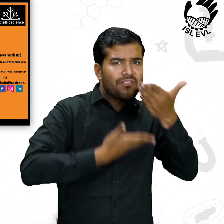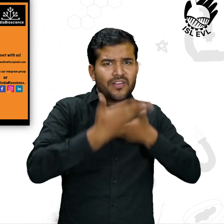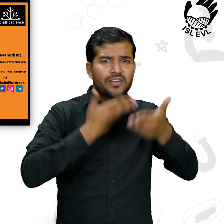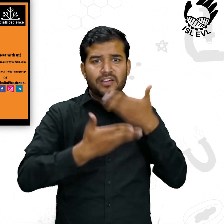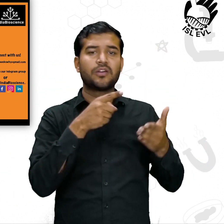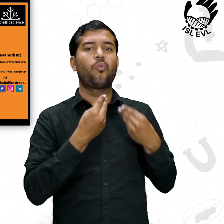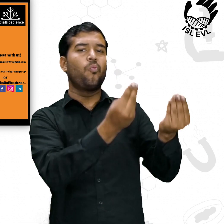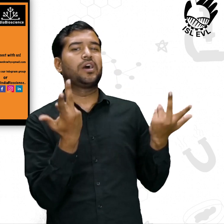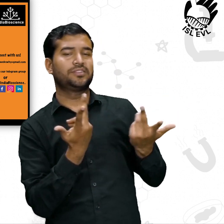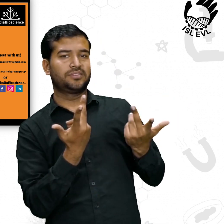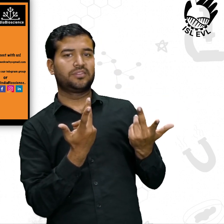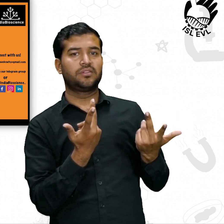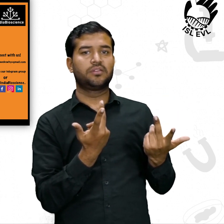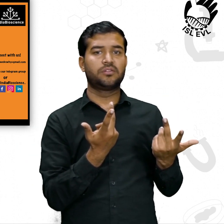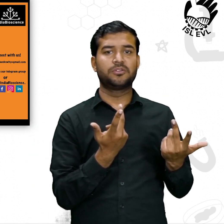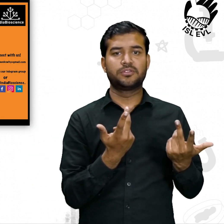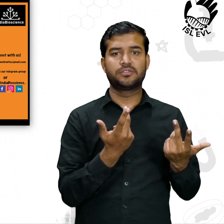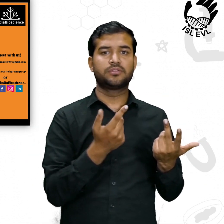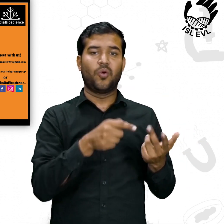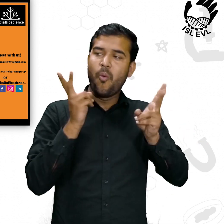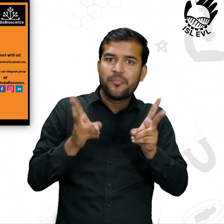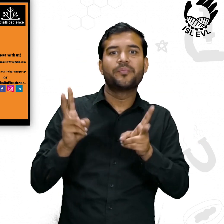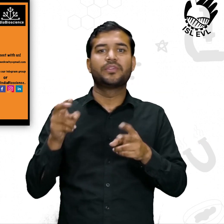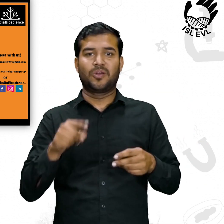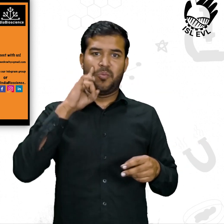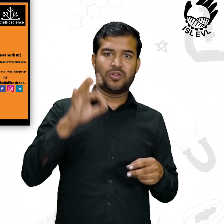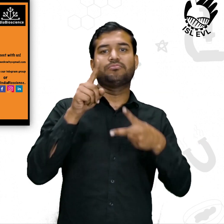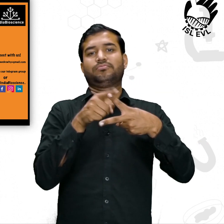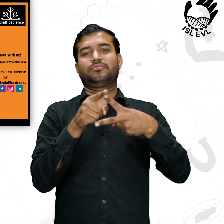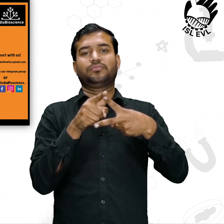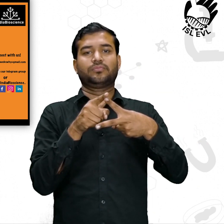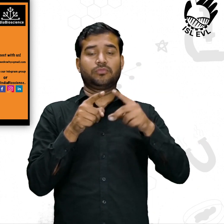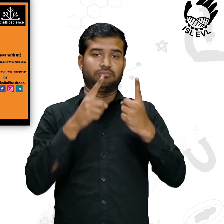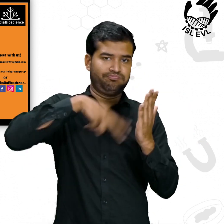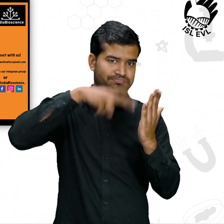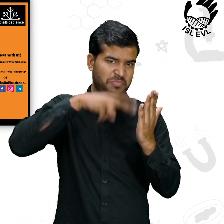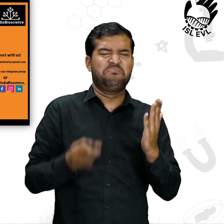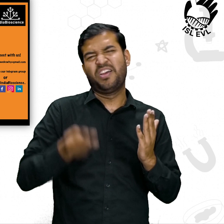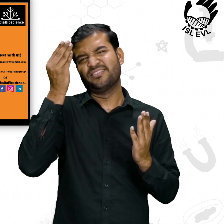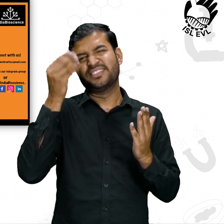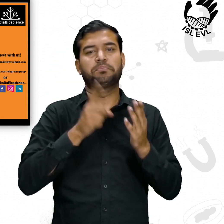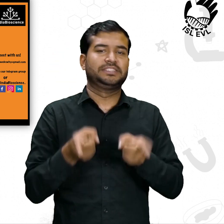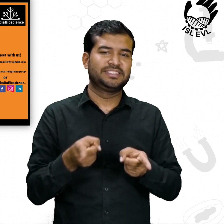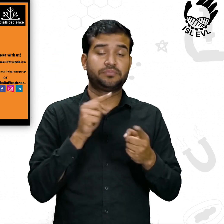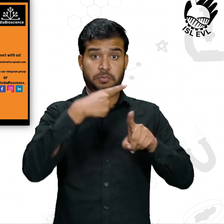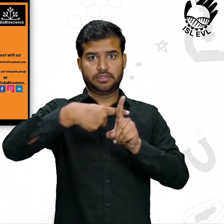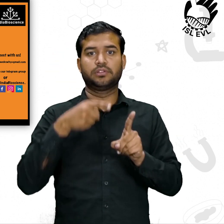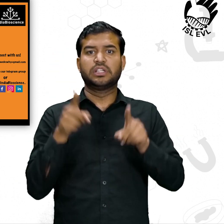Mm-hmm. I think like I will like one obvious advice would be read as much as you can and read eclectic studies. So have a